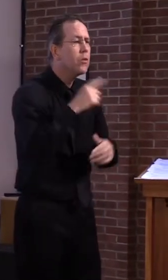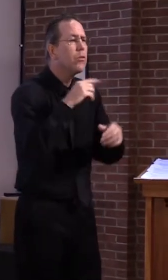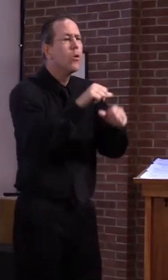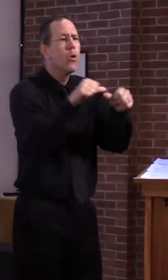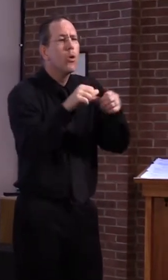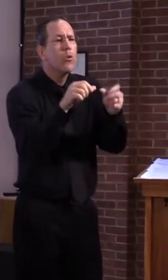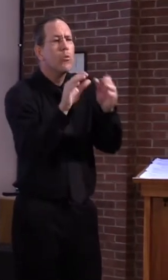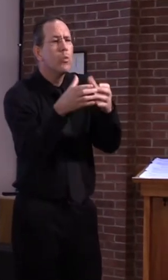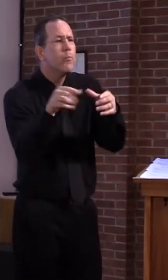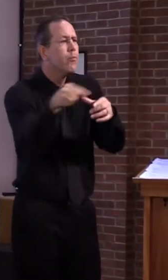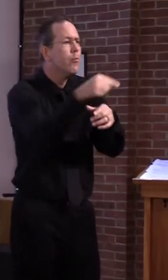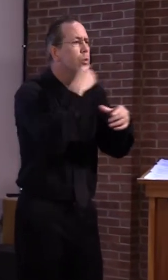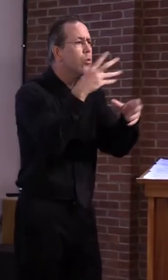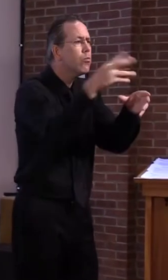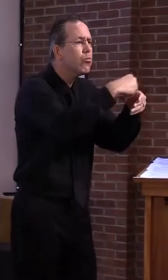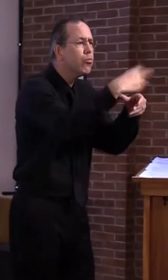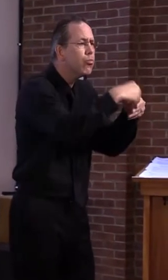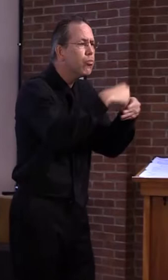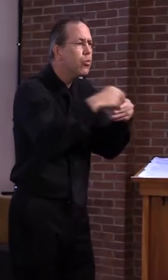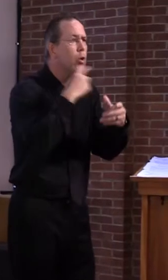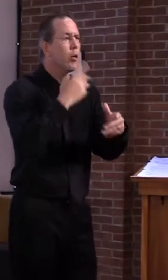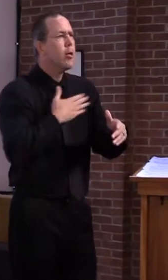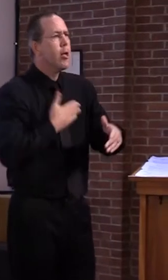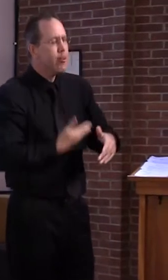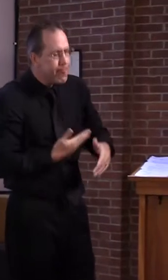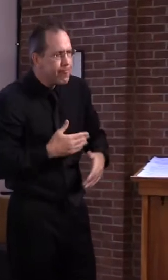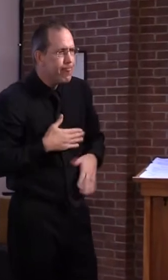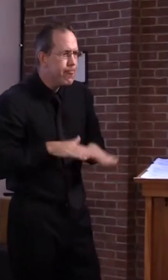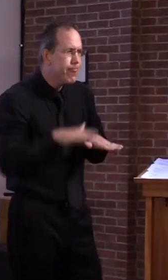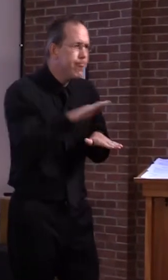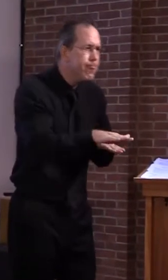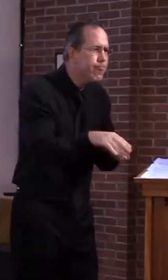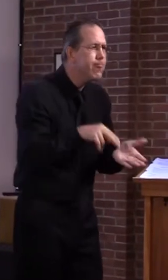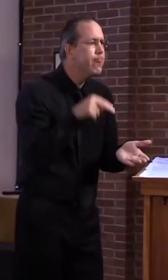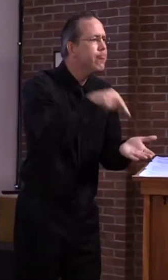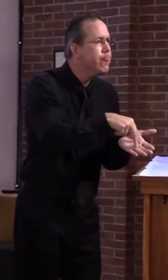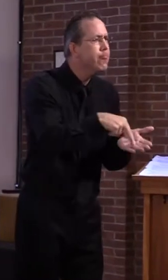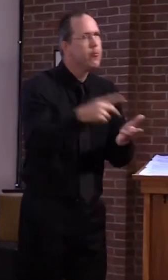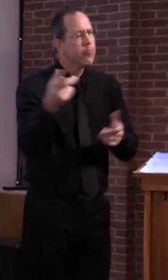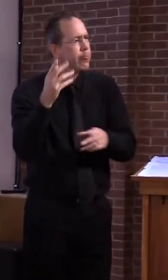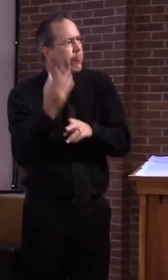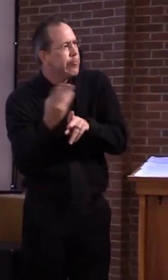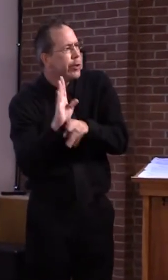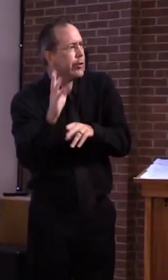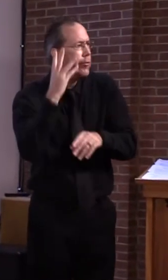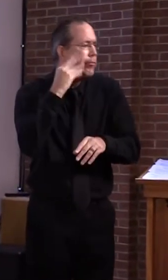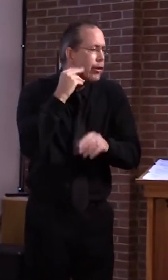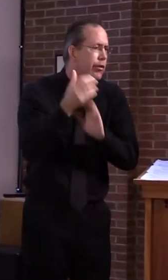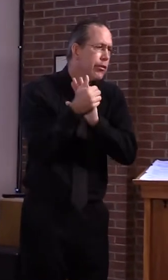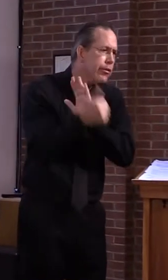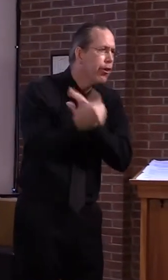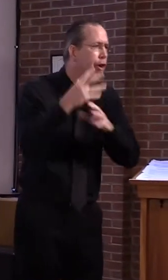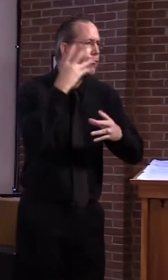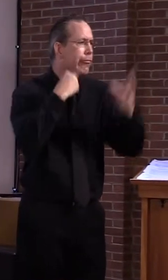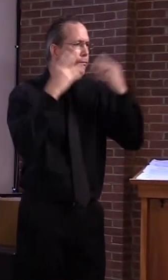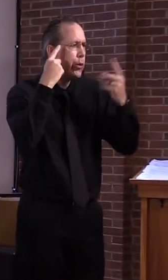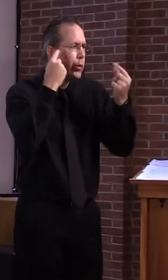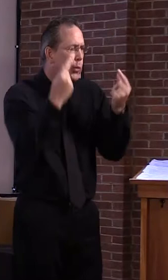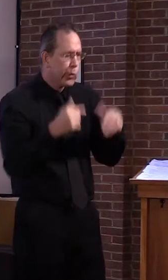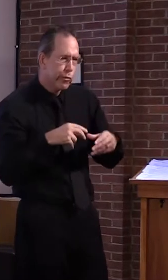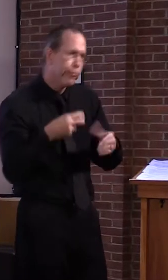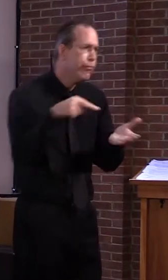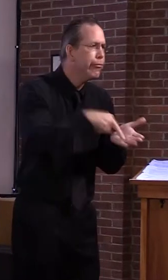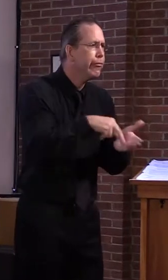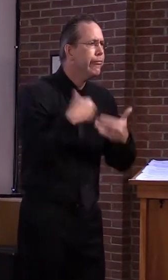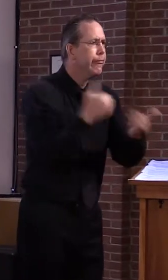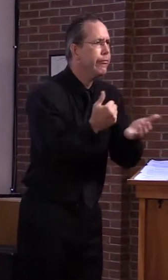week and offering their resources, their skills, their experience running after school programs, summer